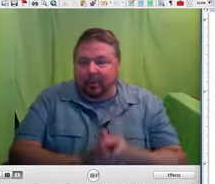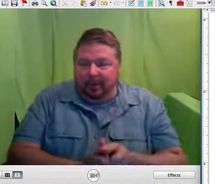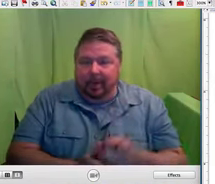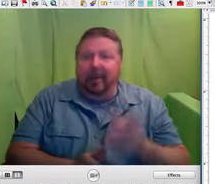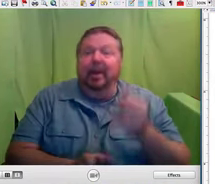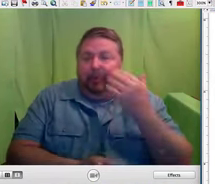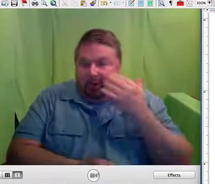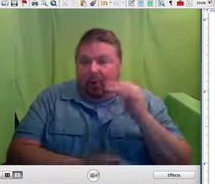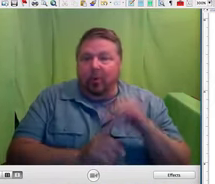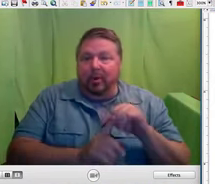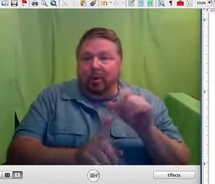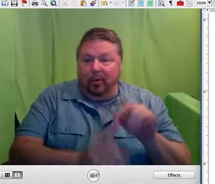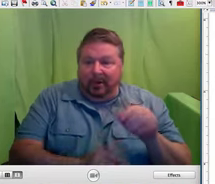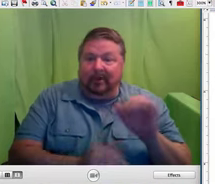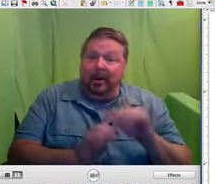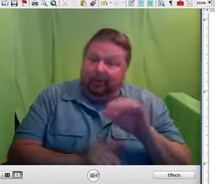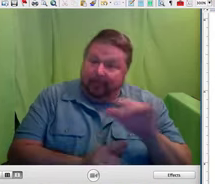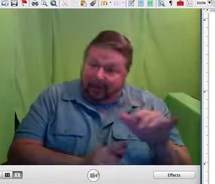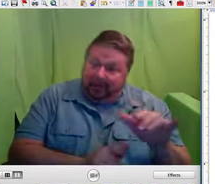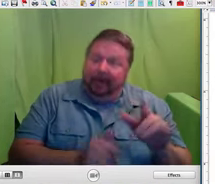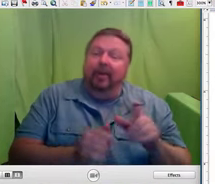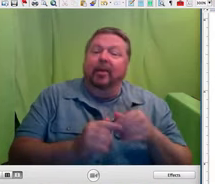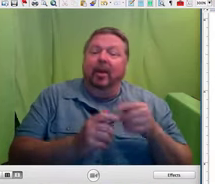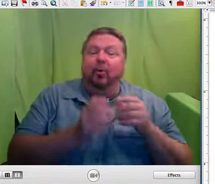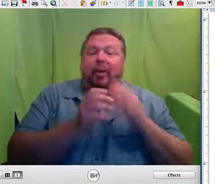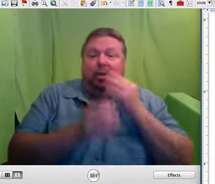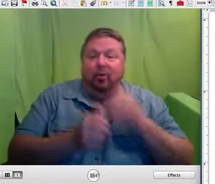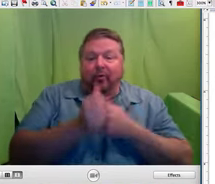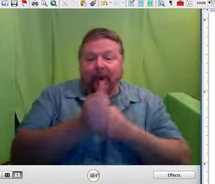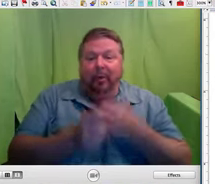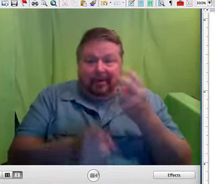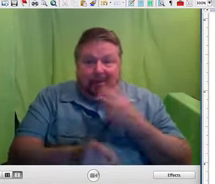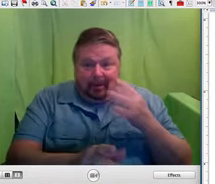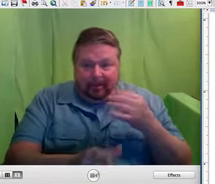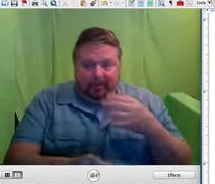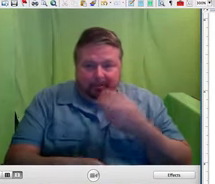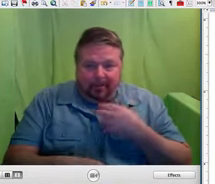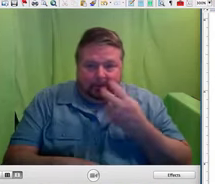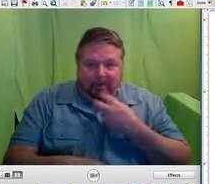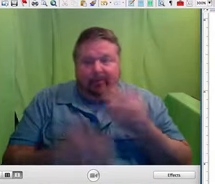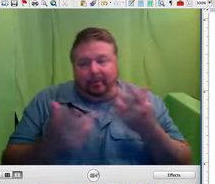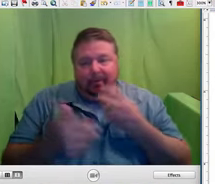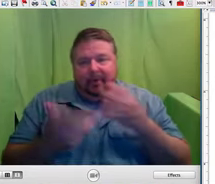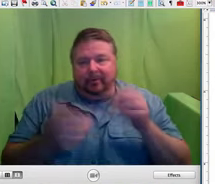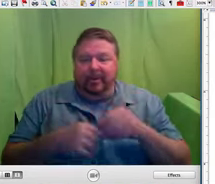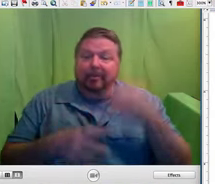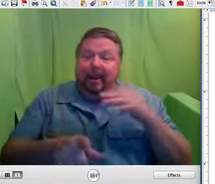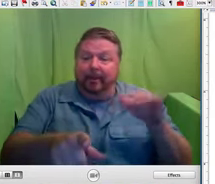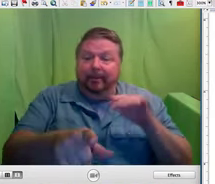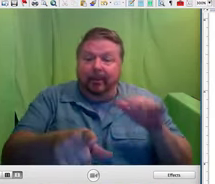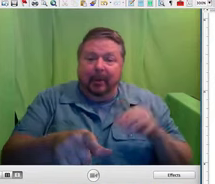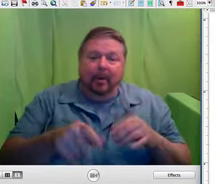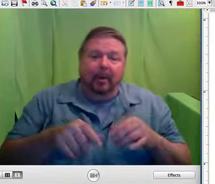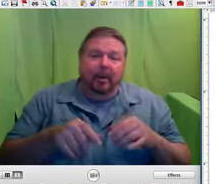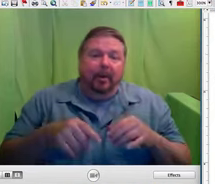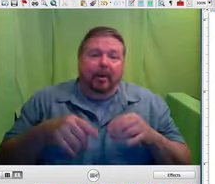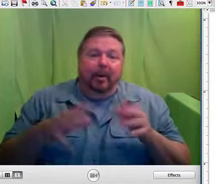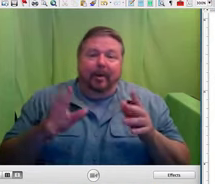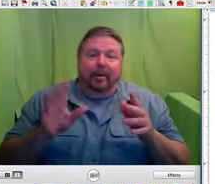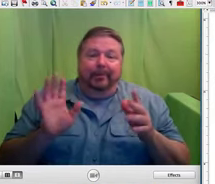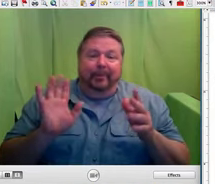moment. If you know what the word is and how to spell it, then we cue following the spell, not, well, the pronunciation, but the spelling.